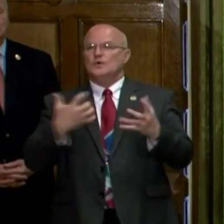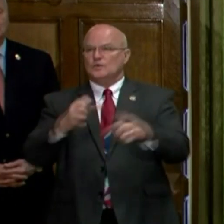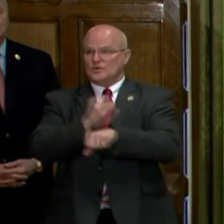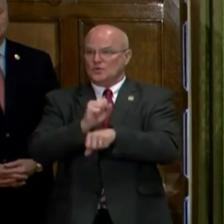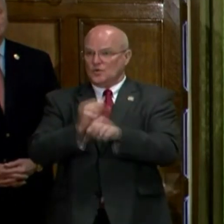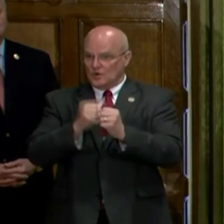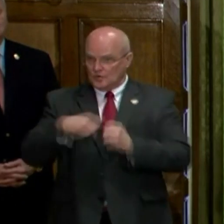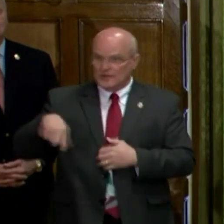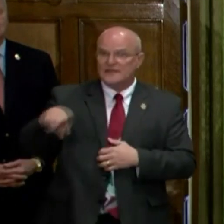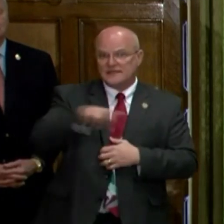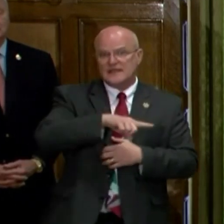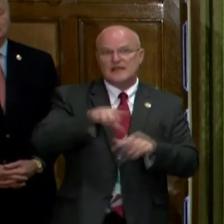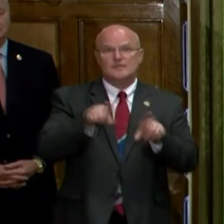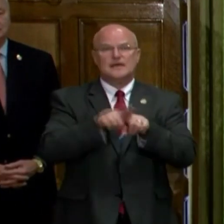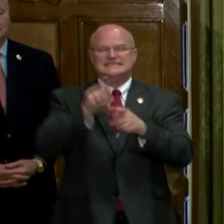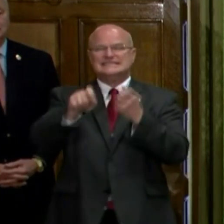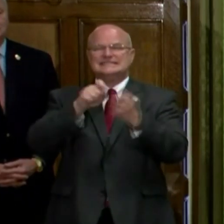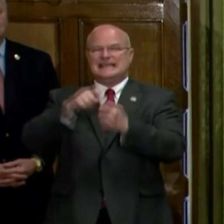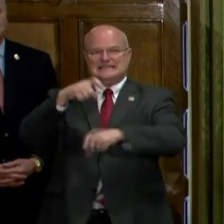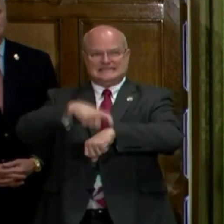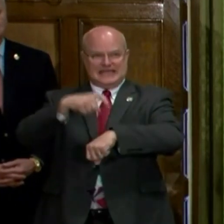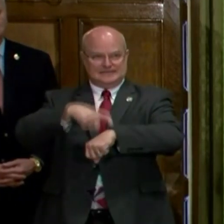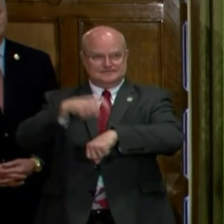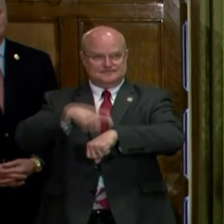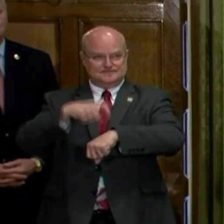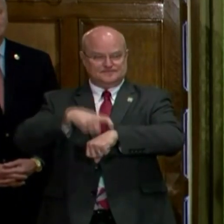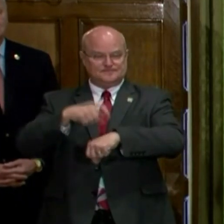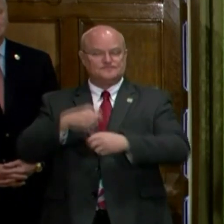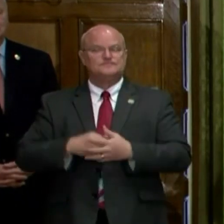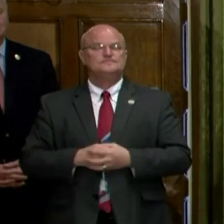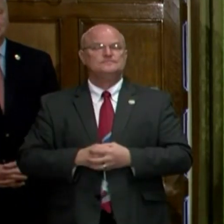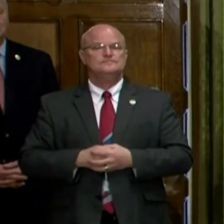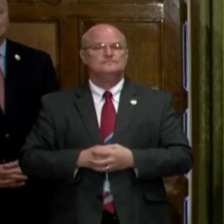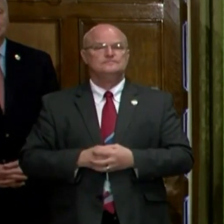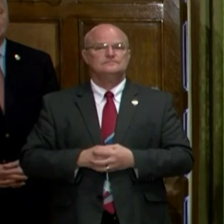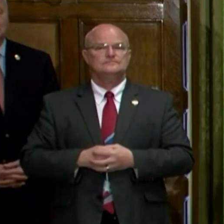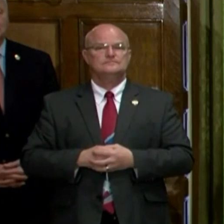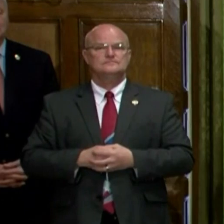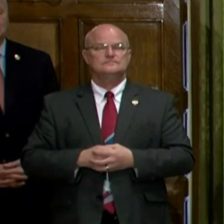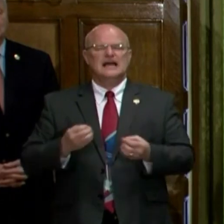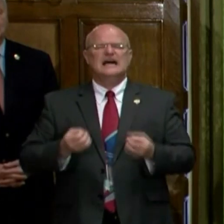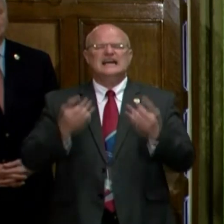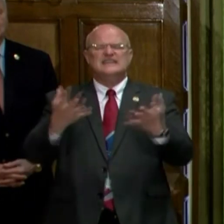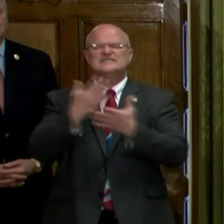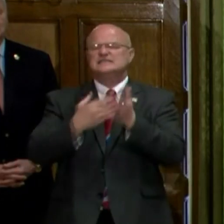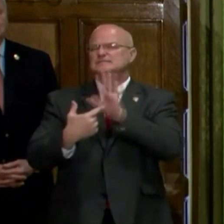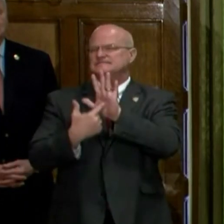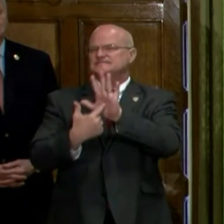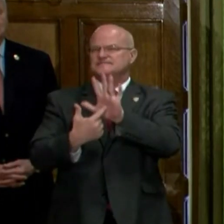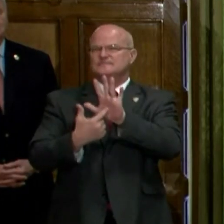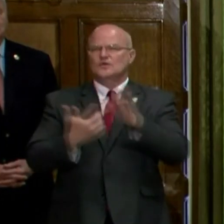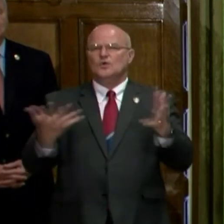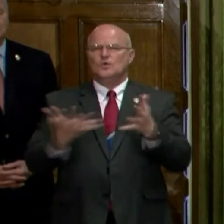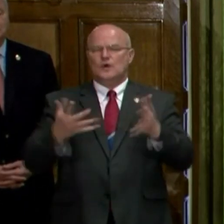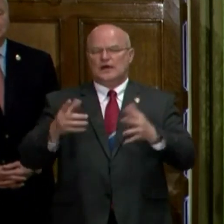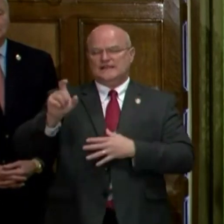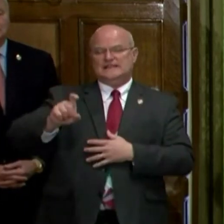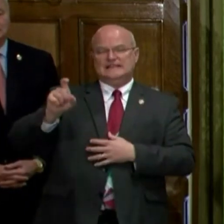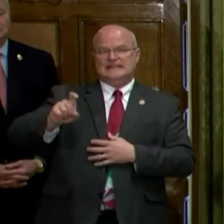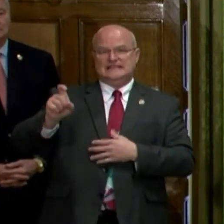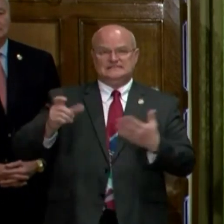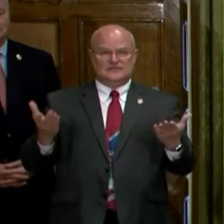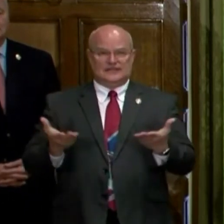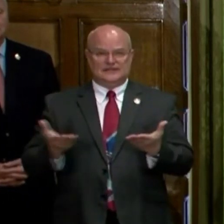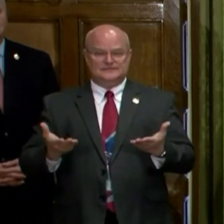work with them as to the exact time frame. And let me give you some illustrations as to what the needs are